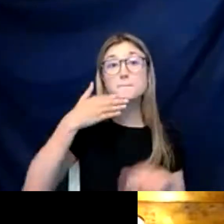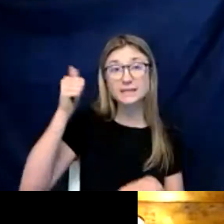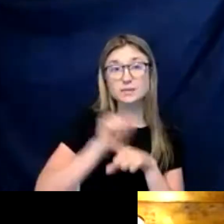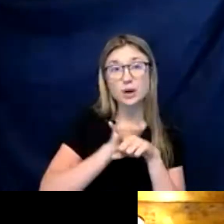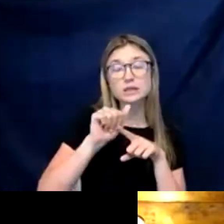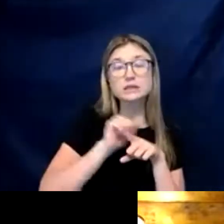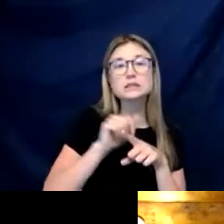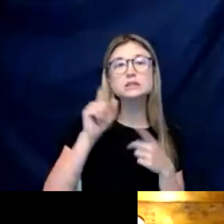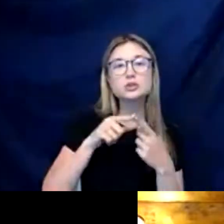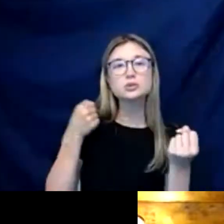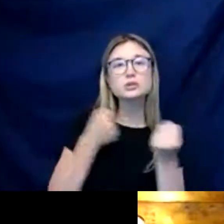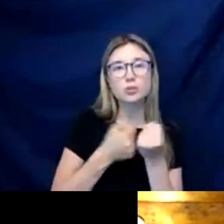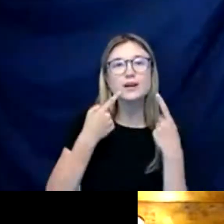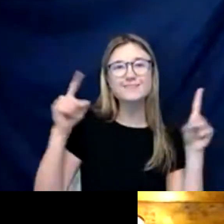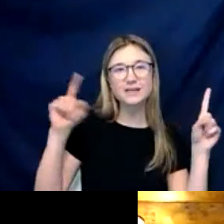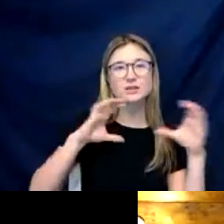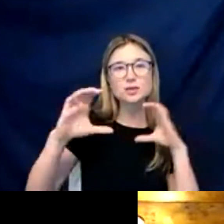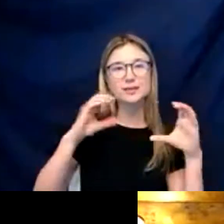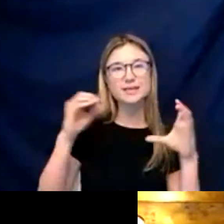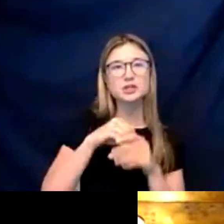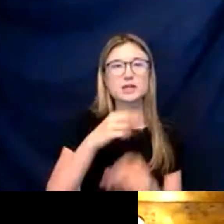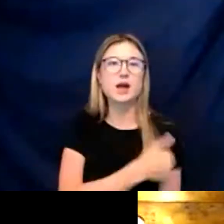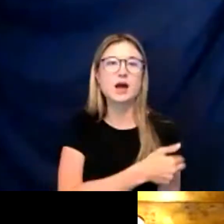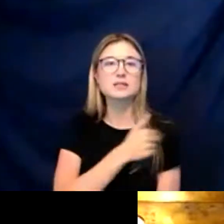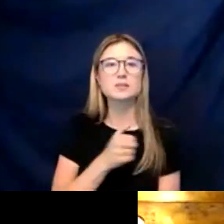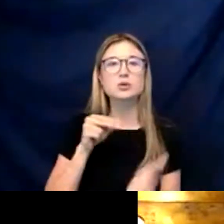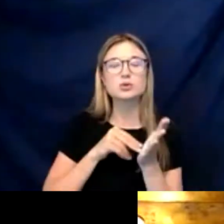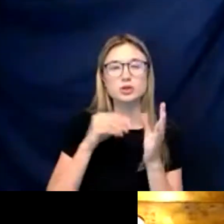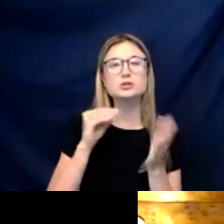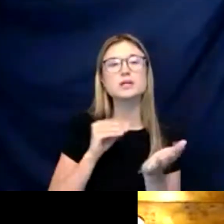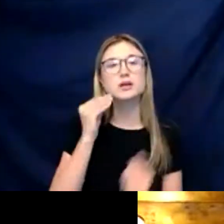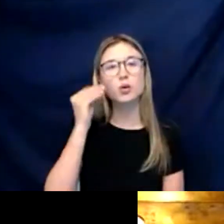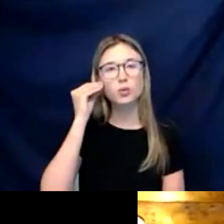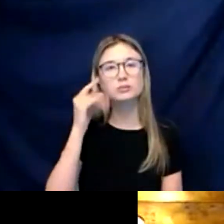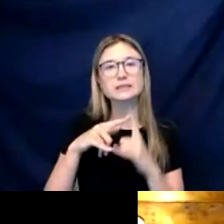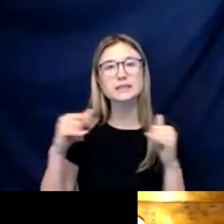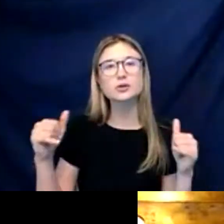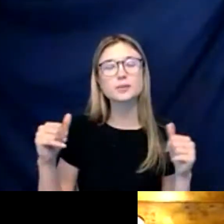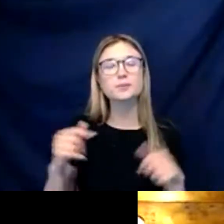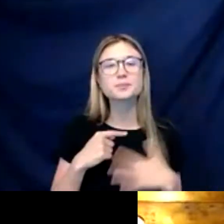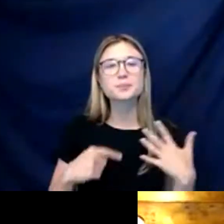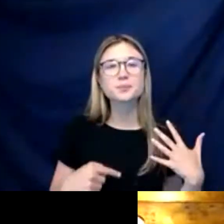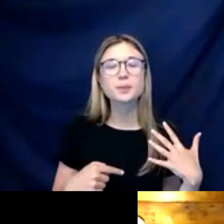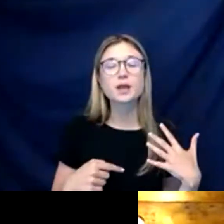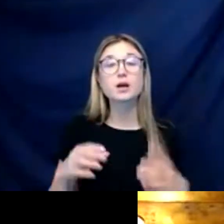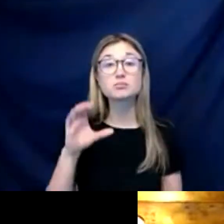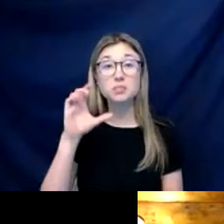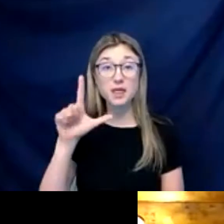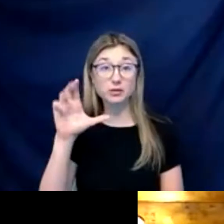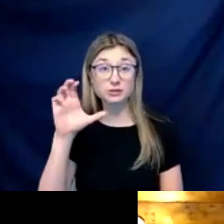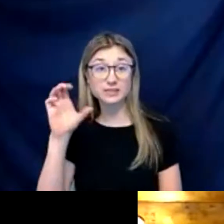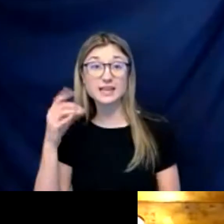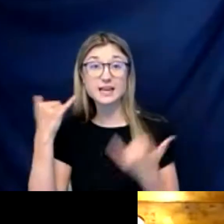effective communication in hospitals, nursing homes, et cetera. So the Commission for the Deaf has now contracted with